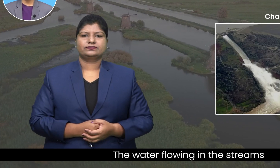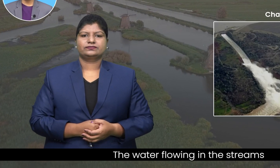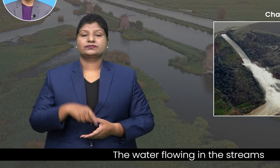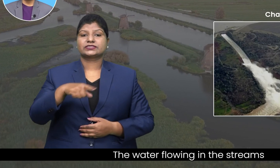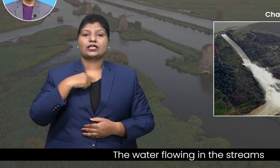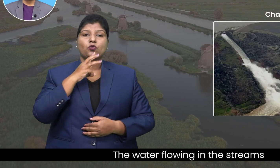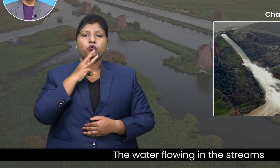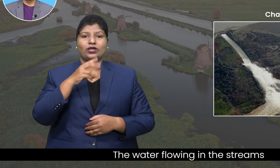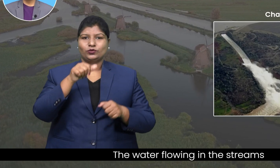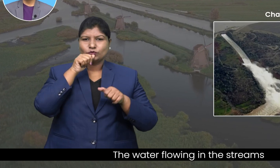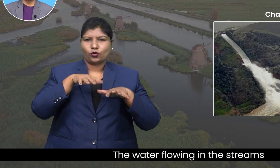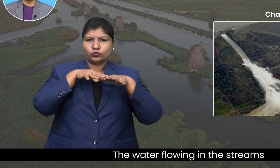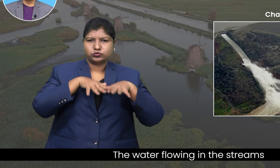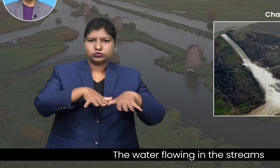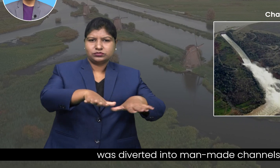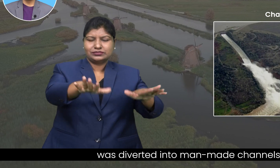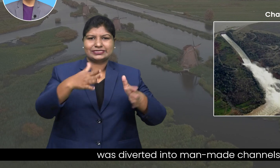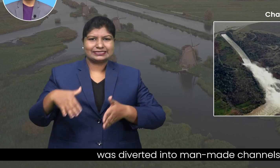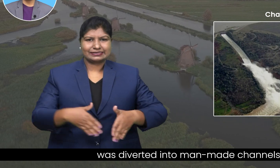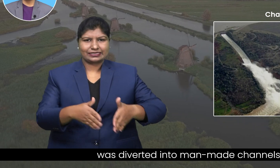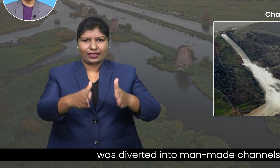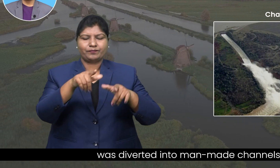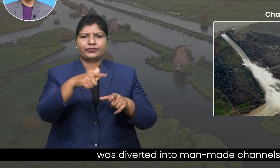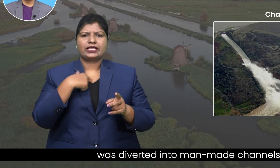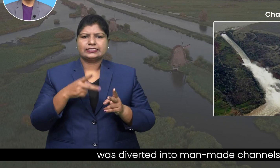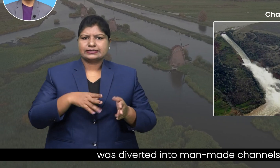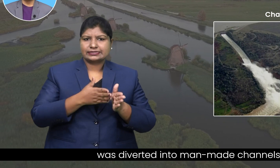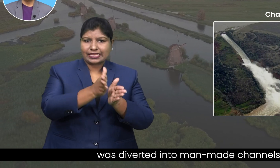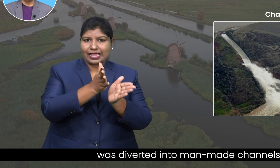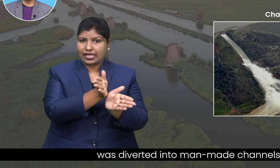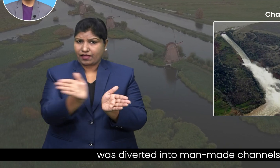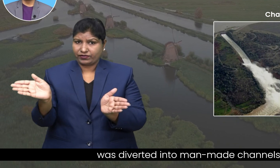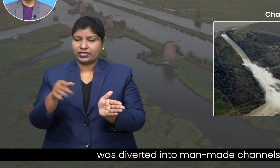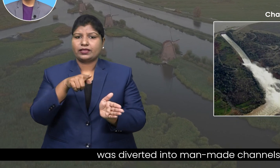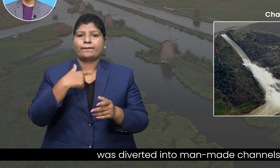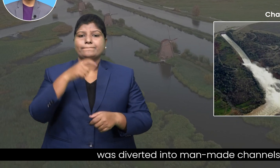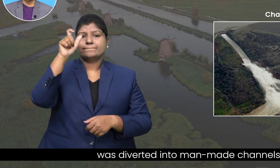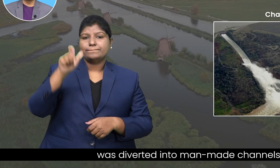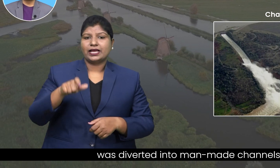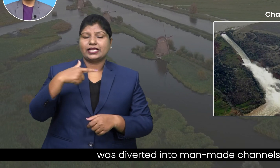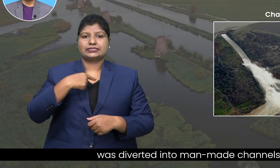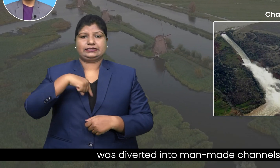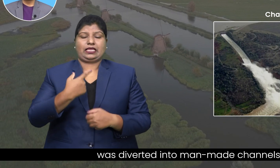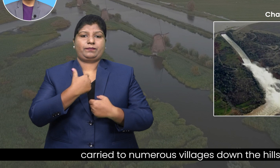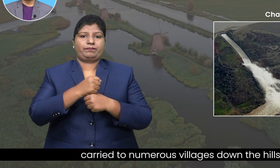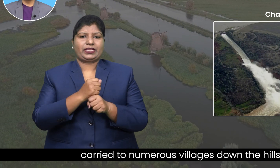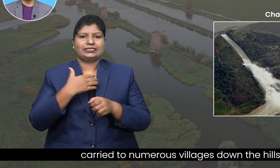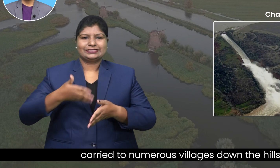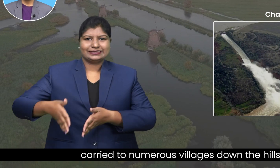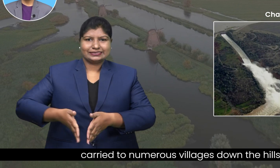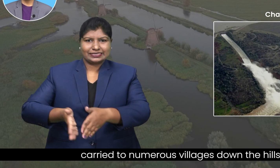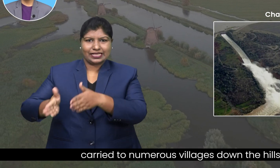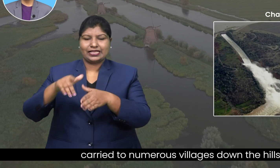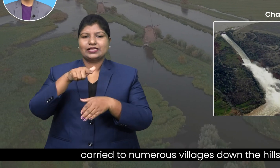The water flowing in the streams was diverted into man-made channels, carried